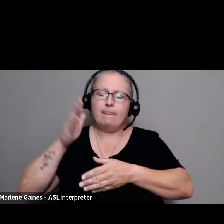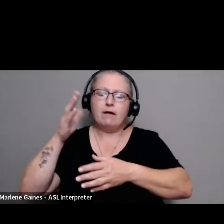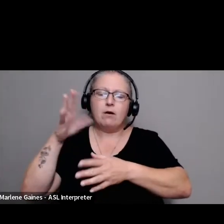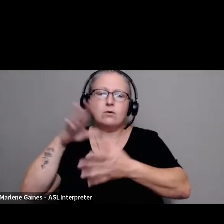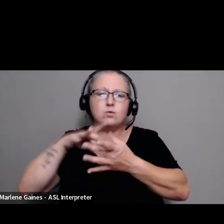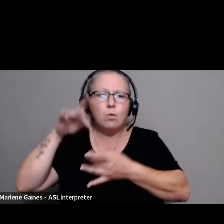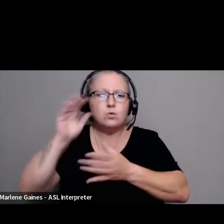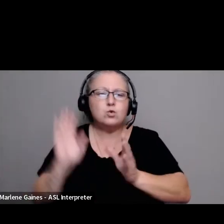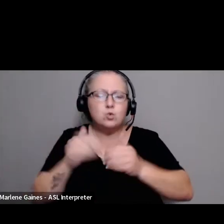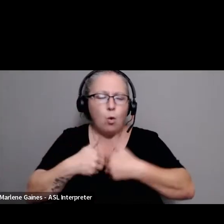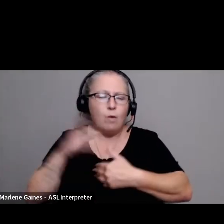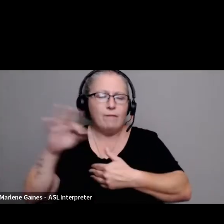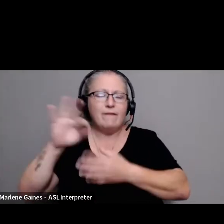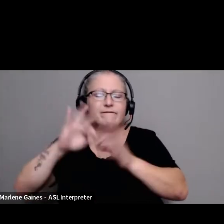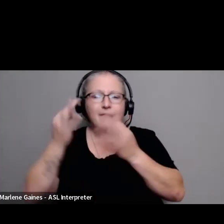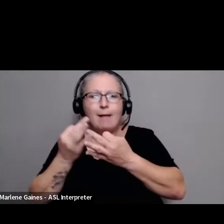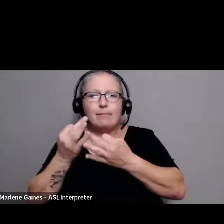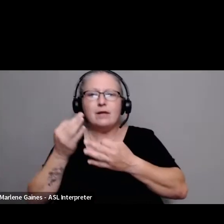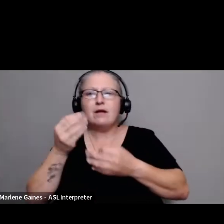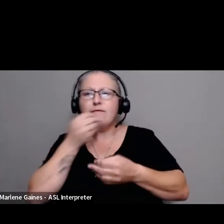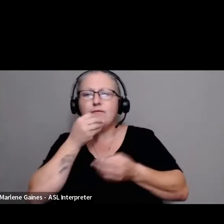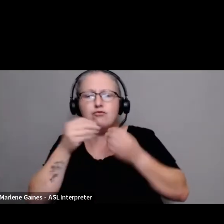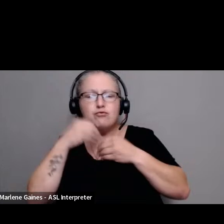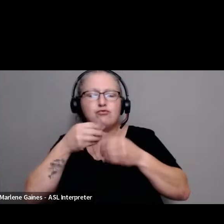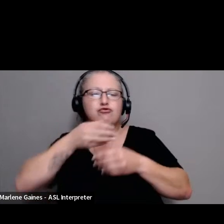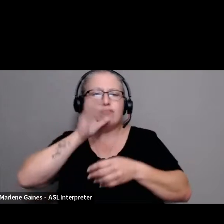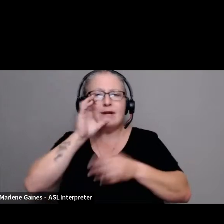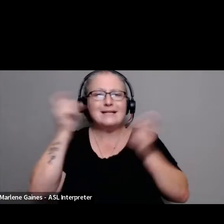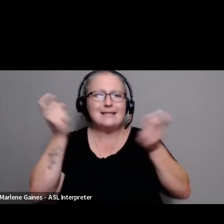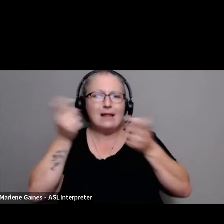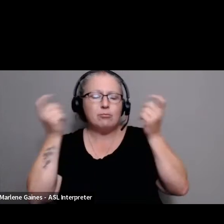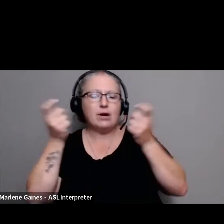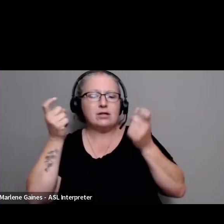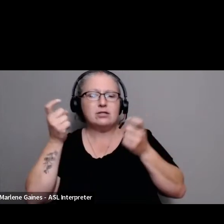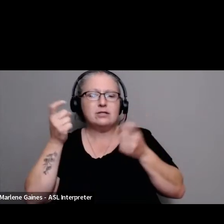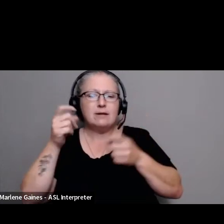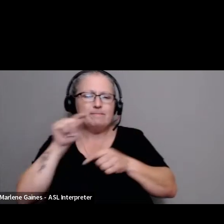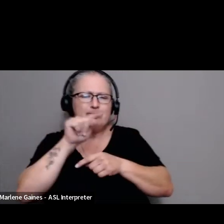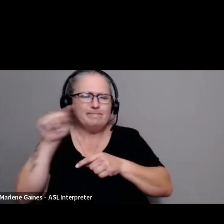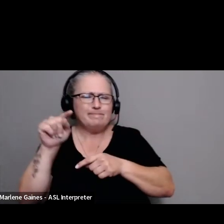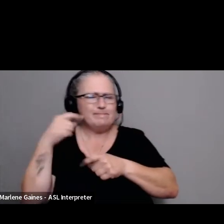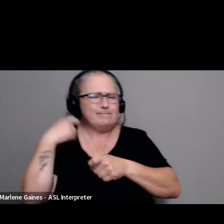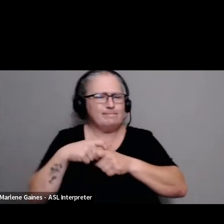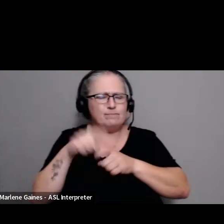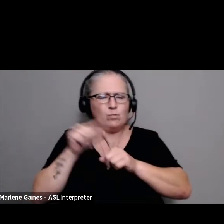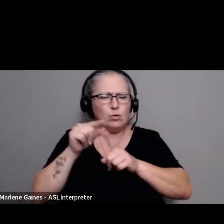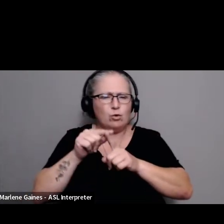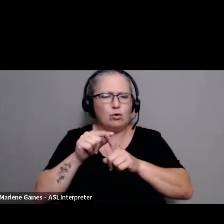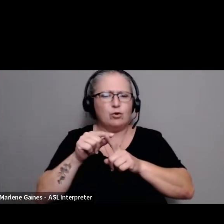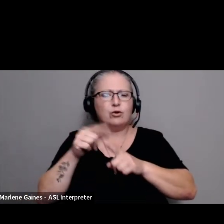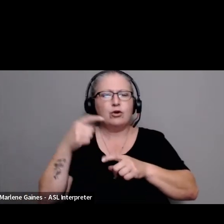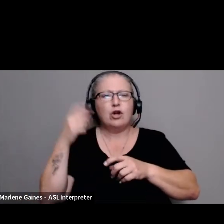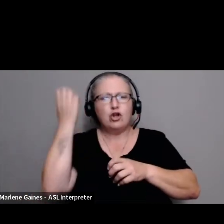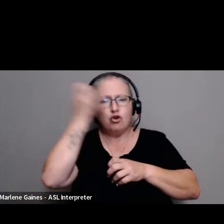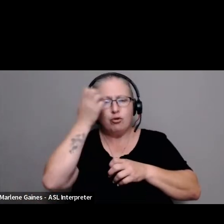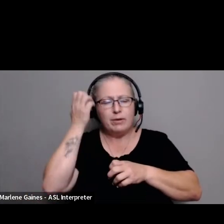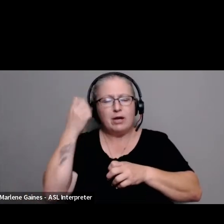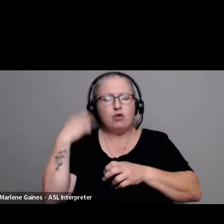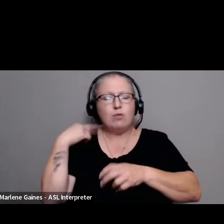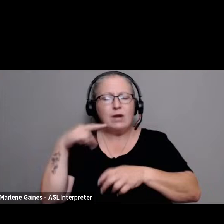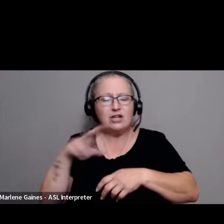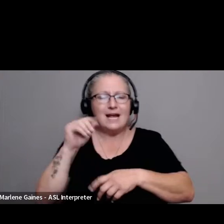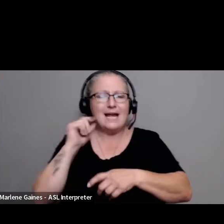food, drink, and celebration. It's a blend of Mesoamerican ritual, European religion, and Spanish